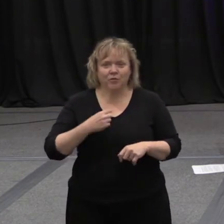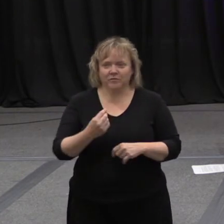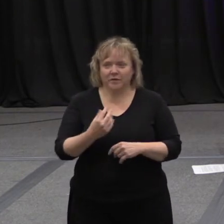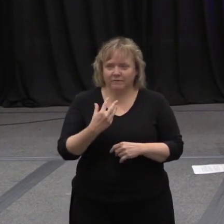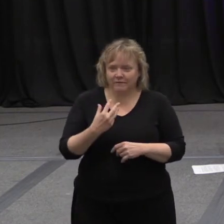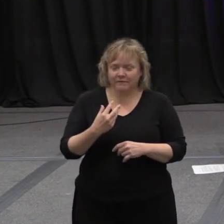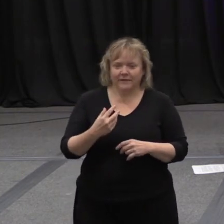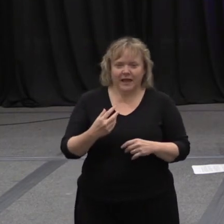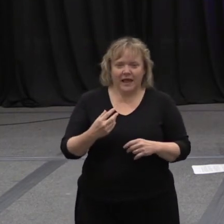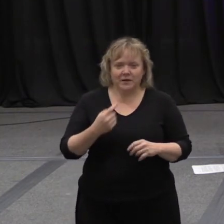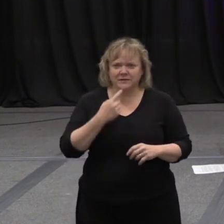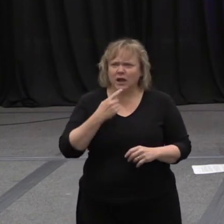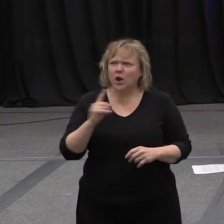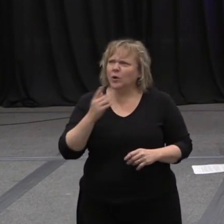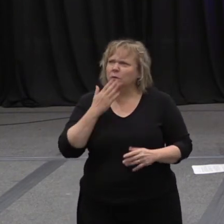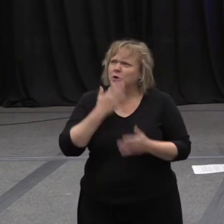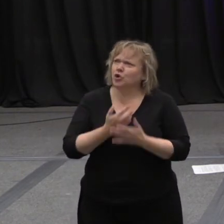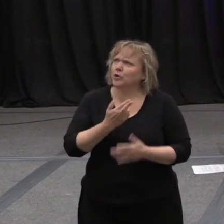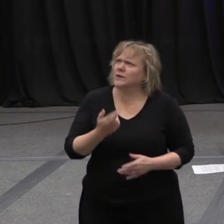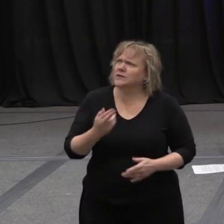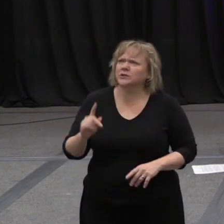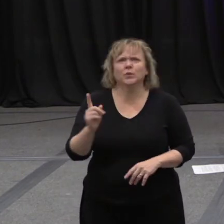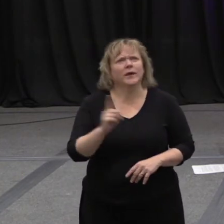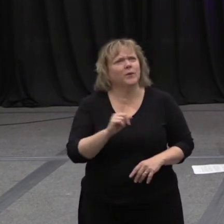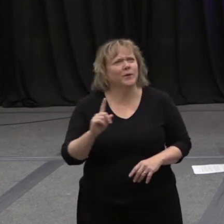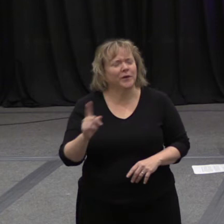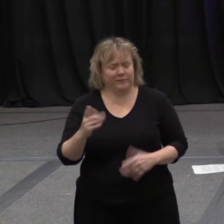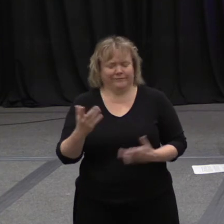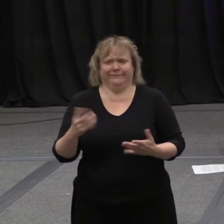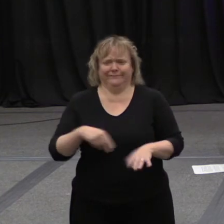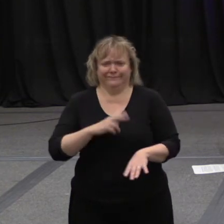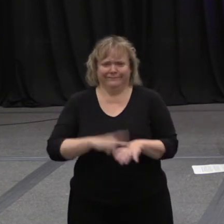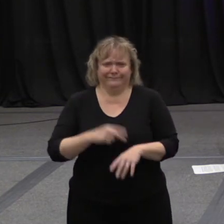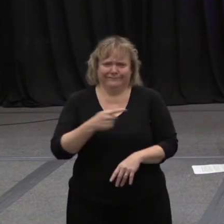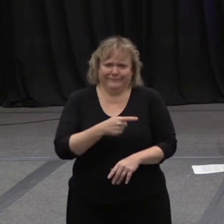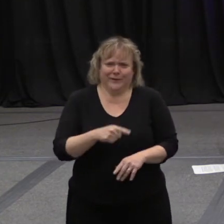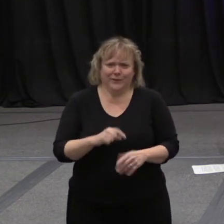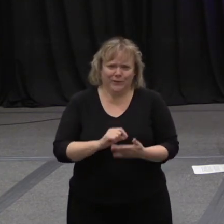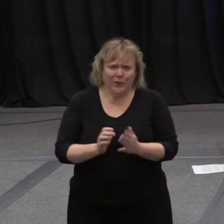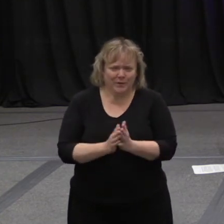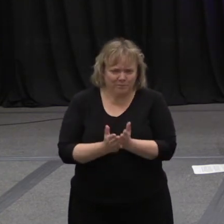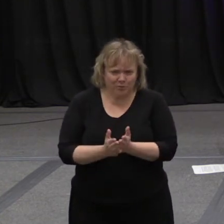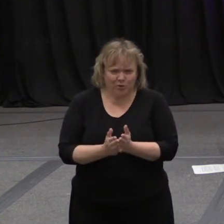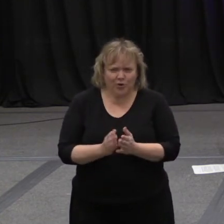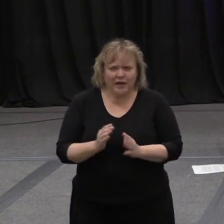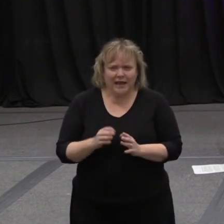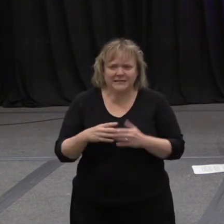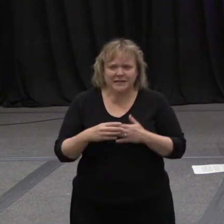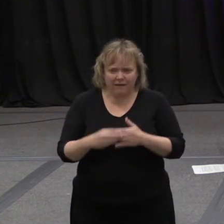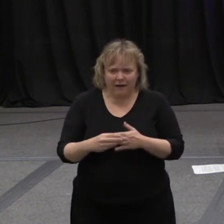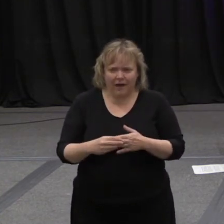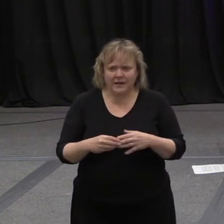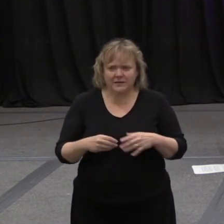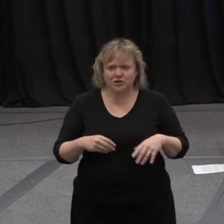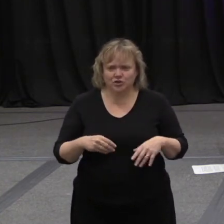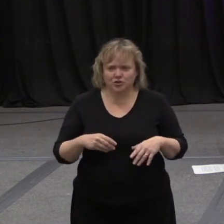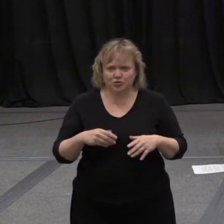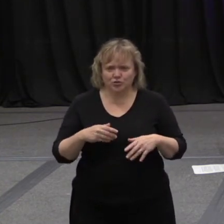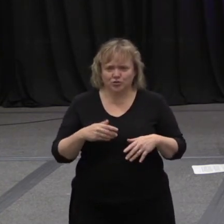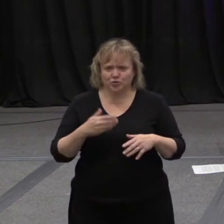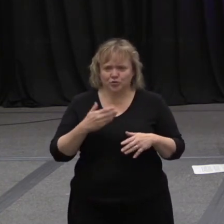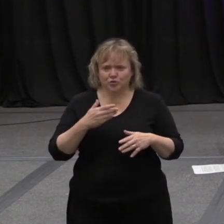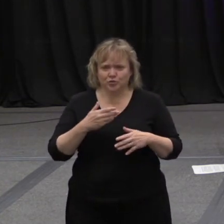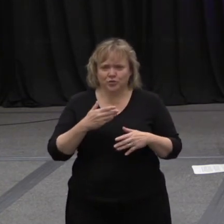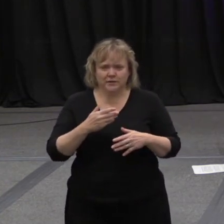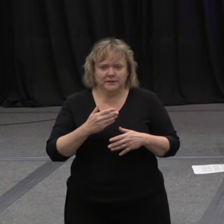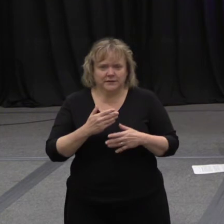good resources? Nina wrote a book. It's called Nina Hartley's Guide to Total Sex, and it's really open and non-judgmental.